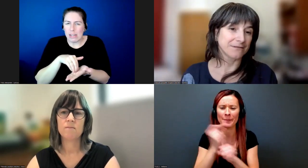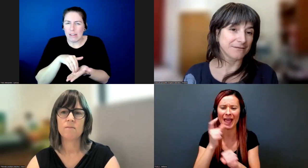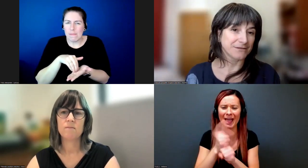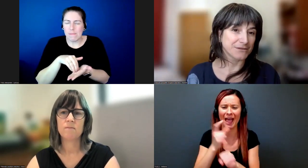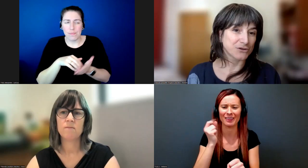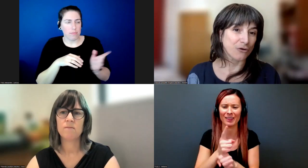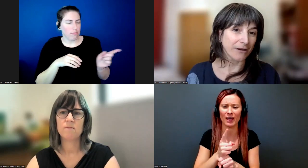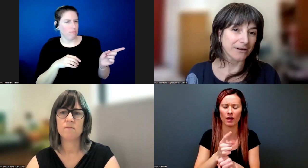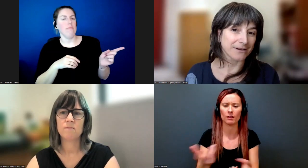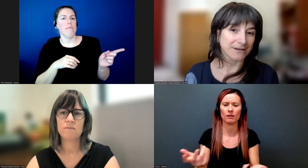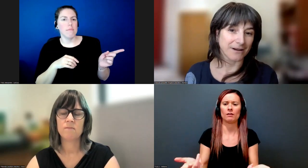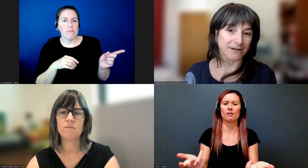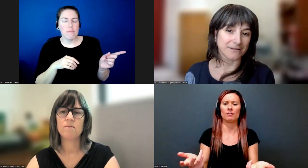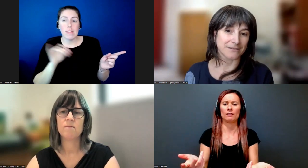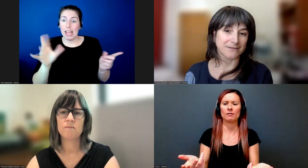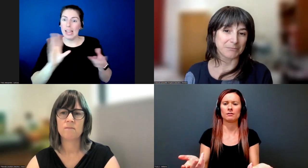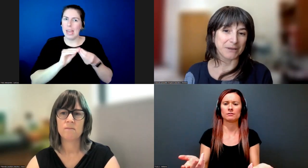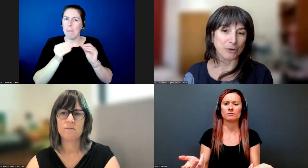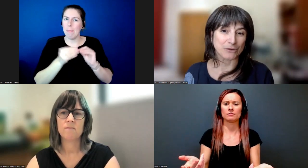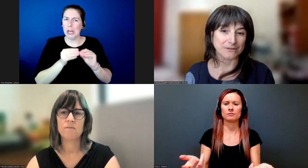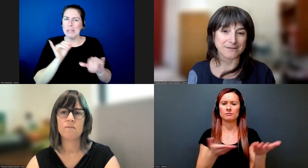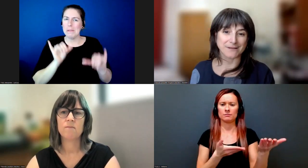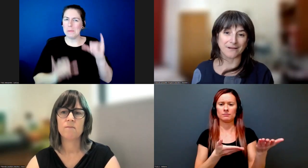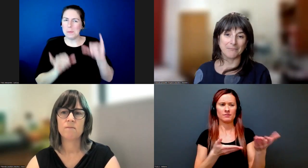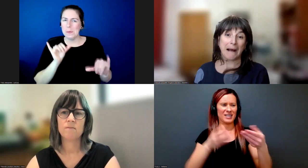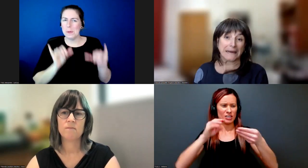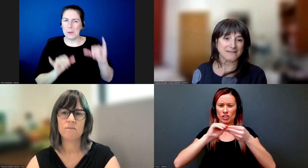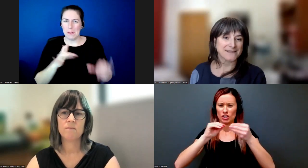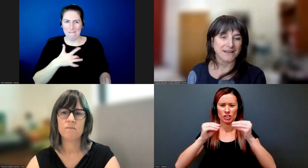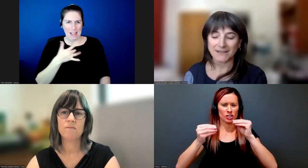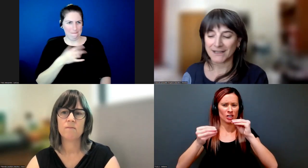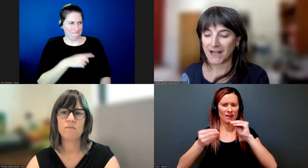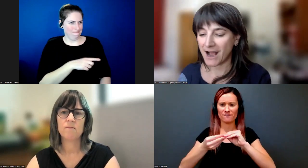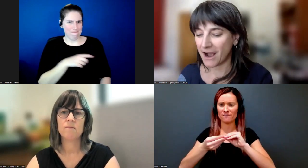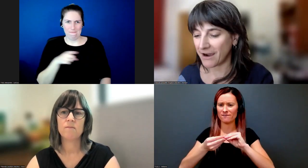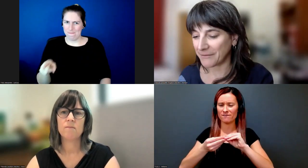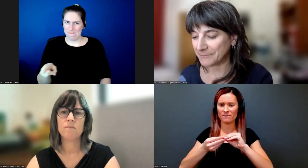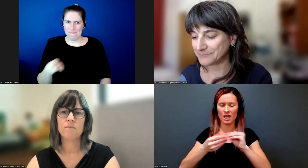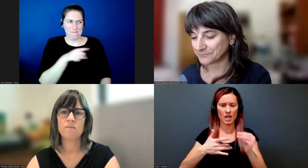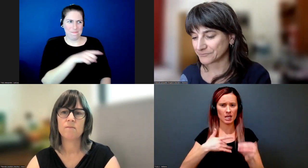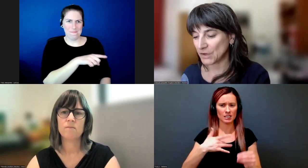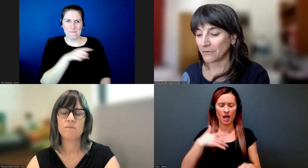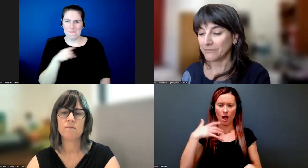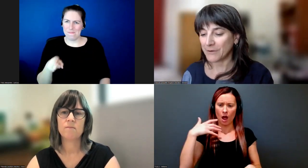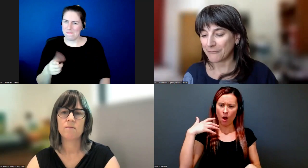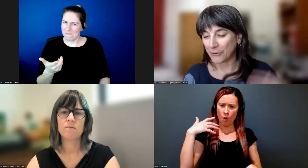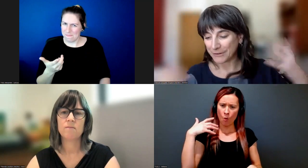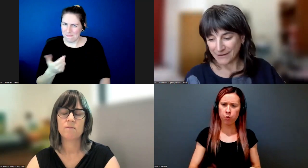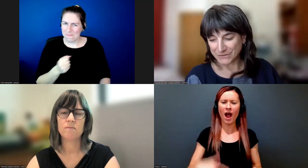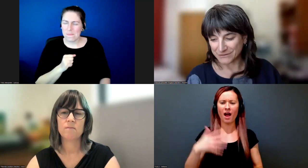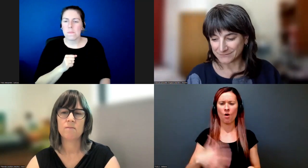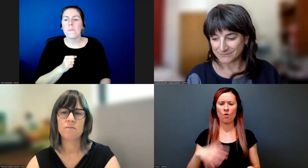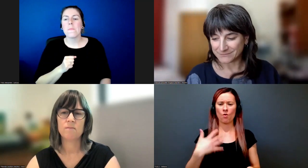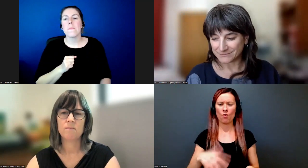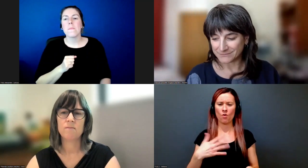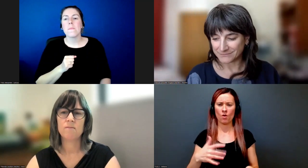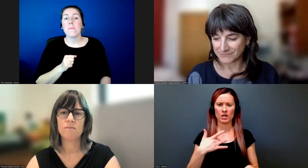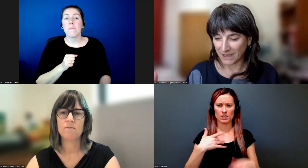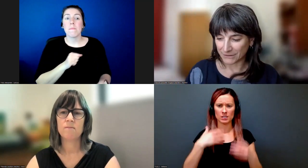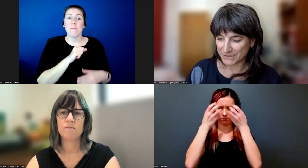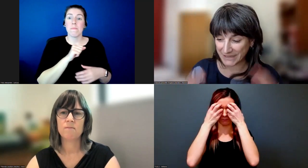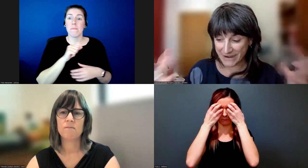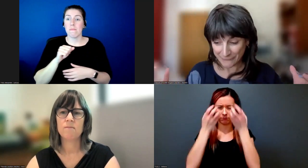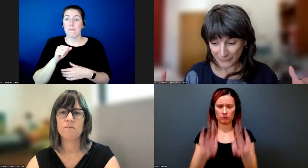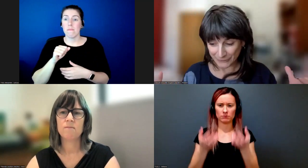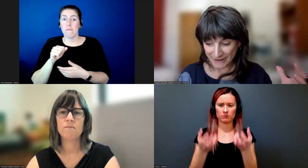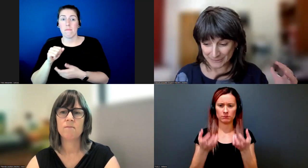numbers struck people's minds. You know, $4,000